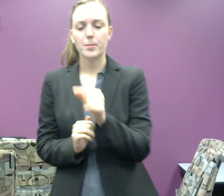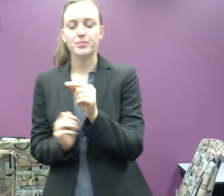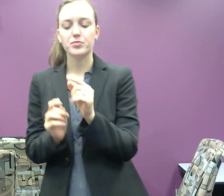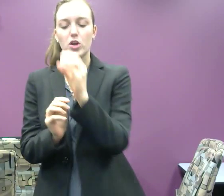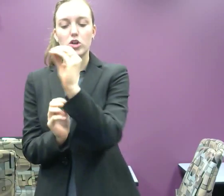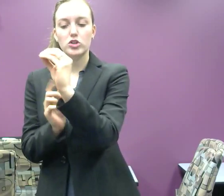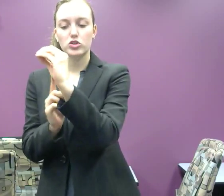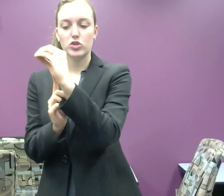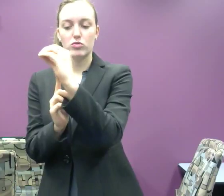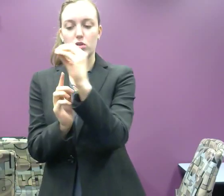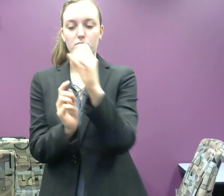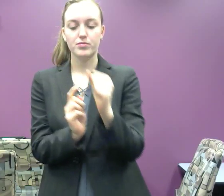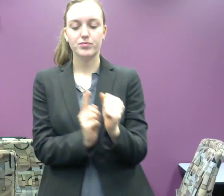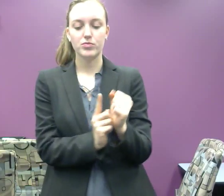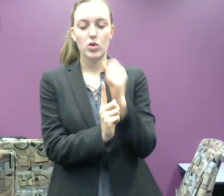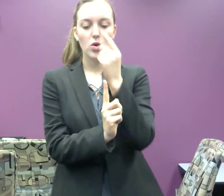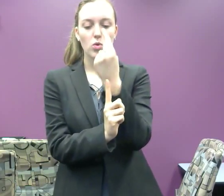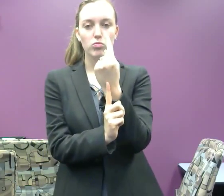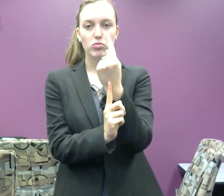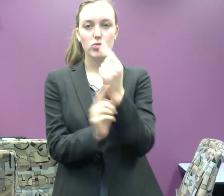add that onto the 1.